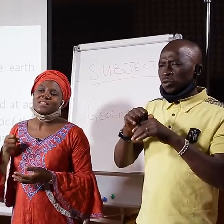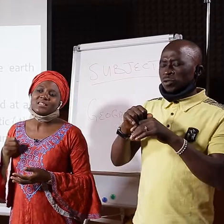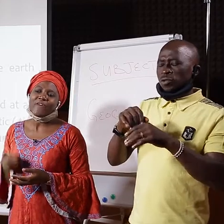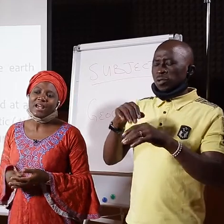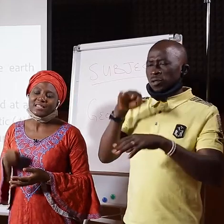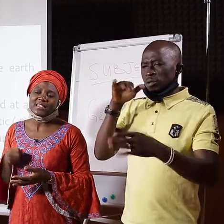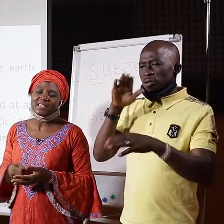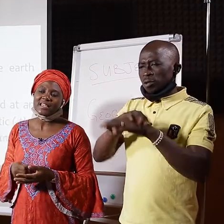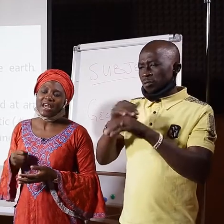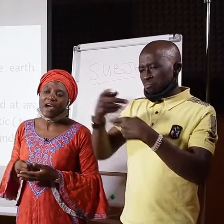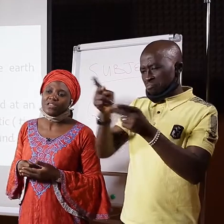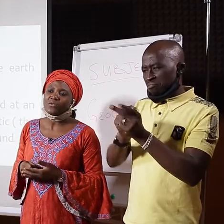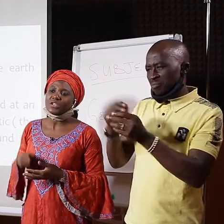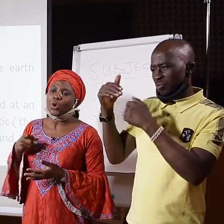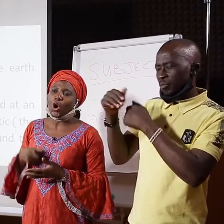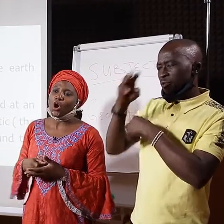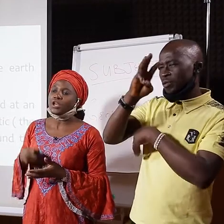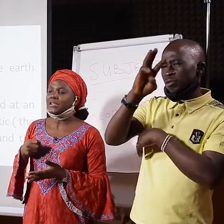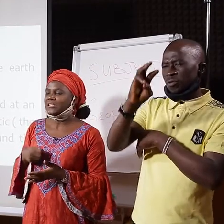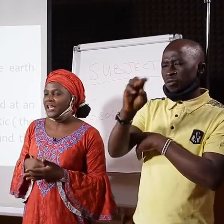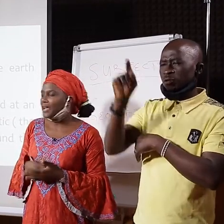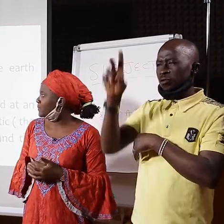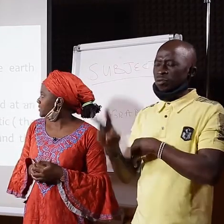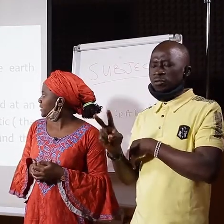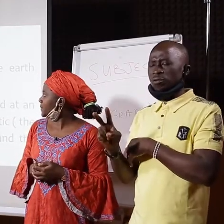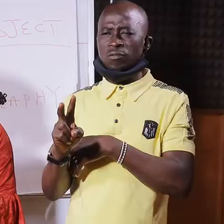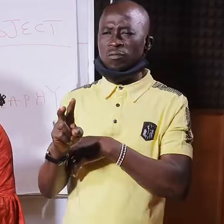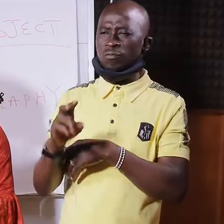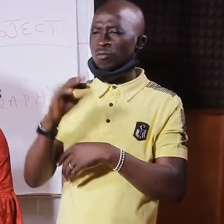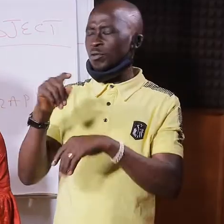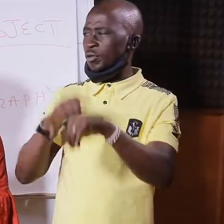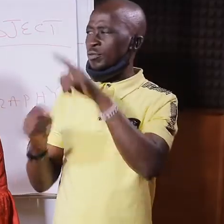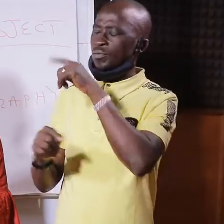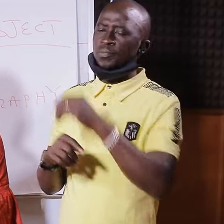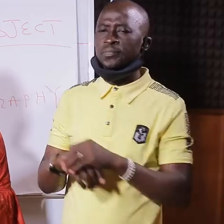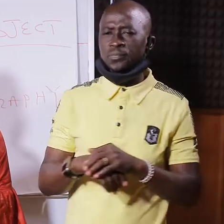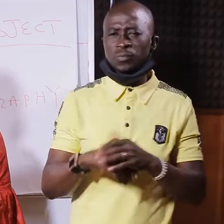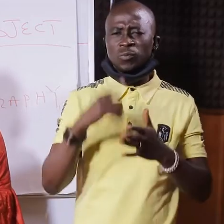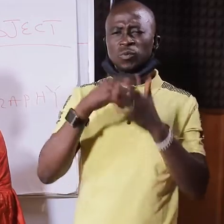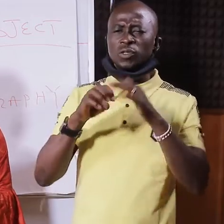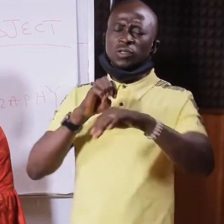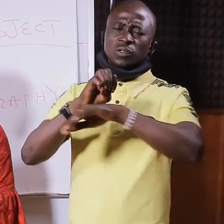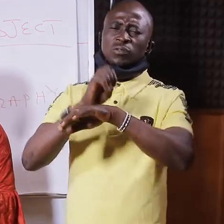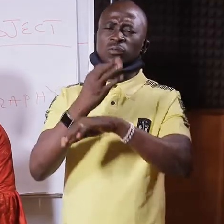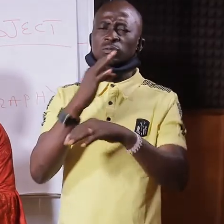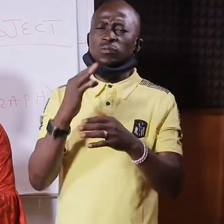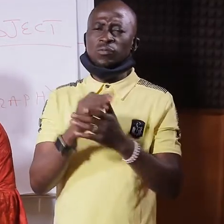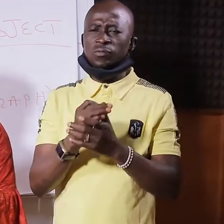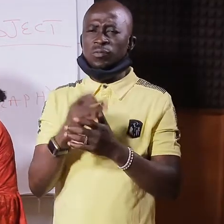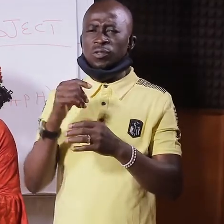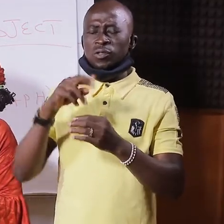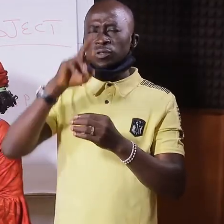of 66.5 degrees on the ecliptic. What then are the effects of